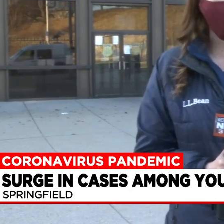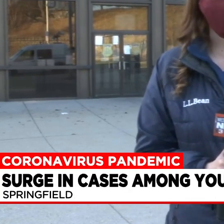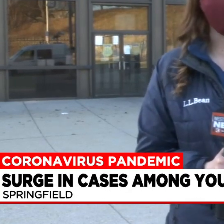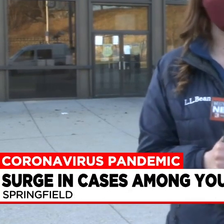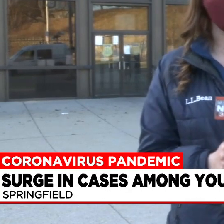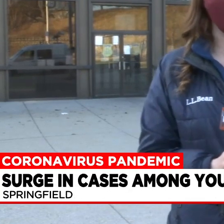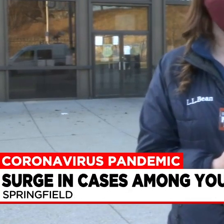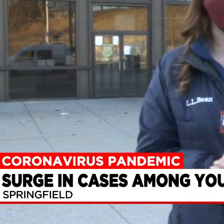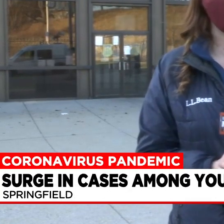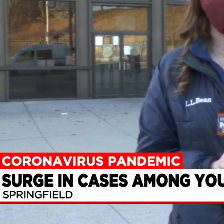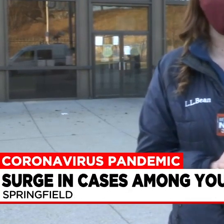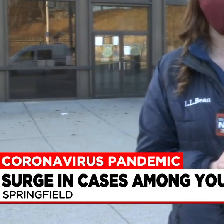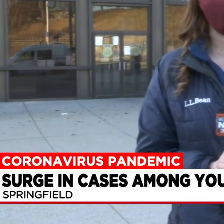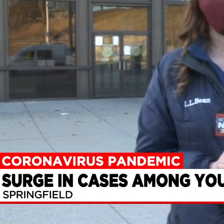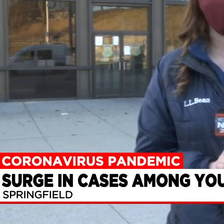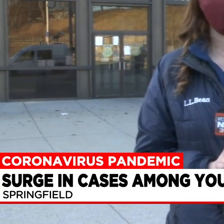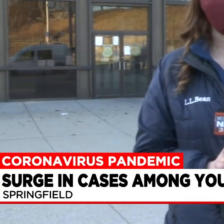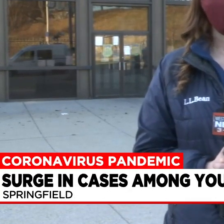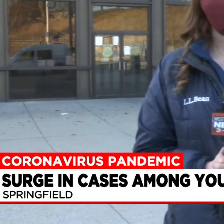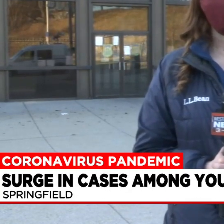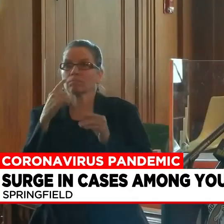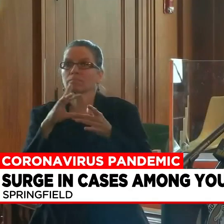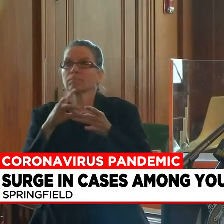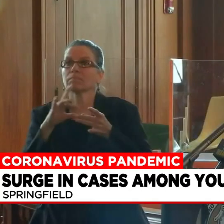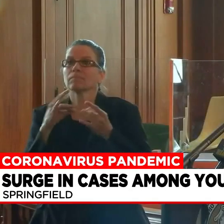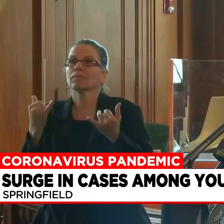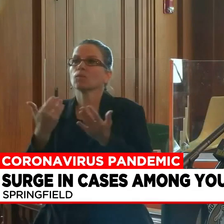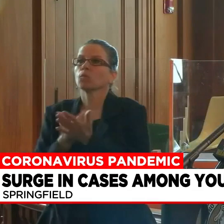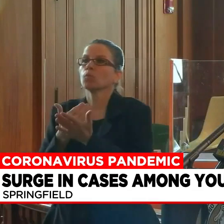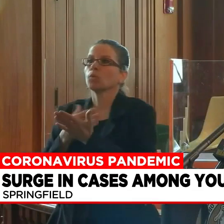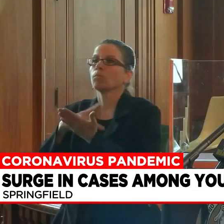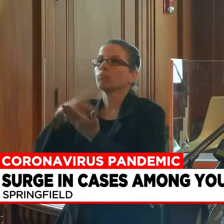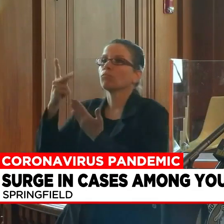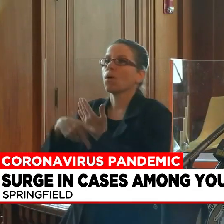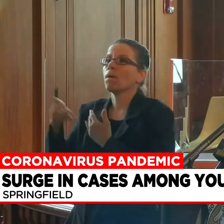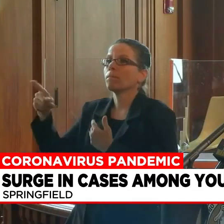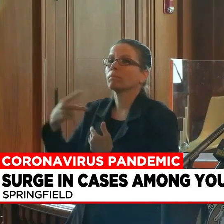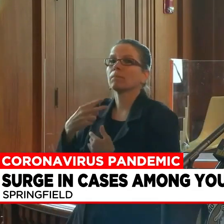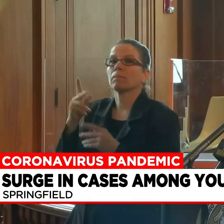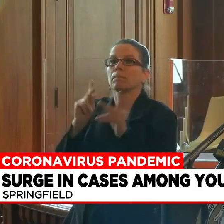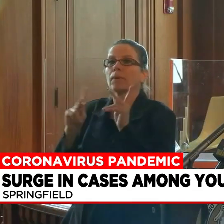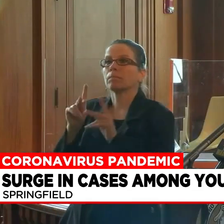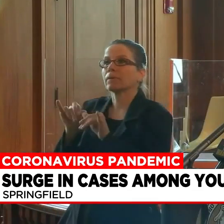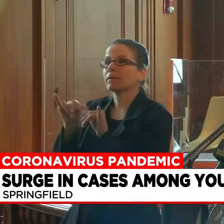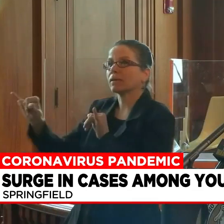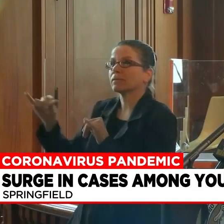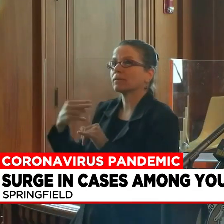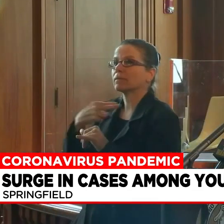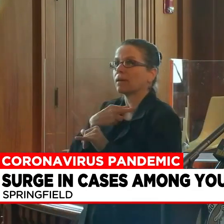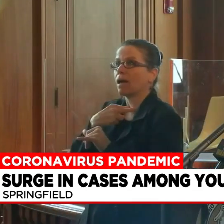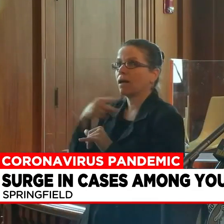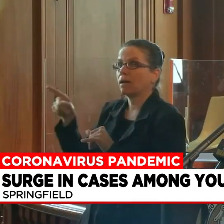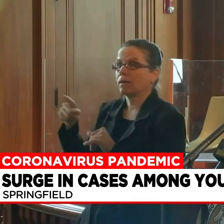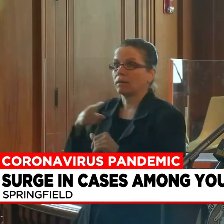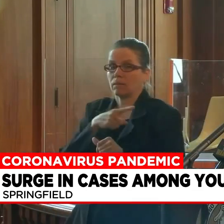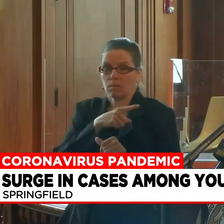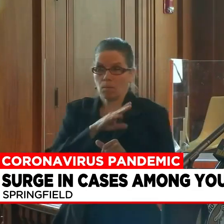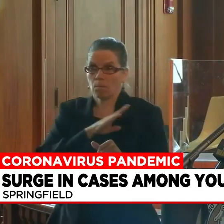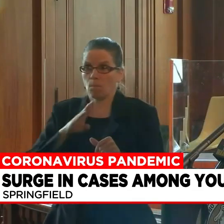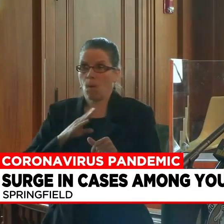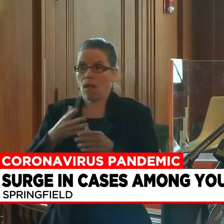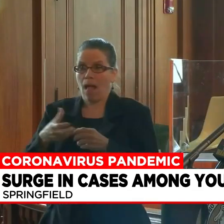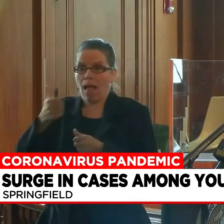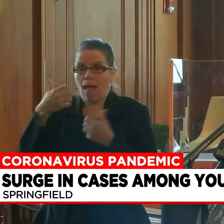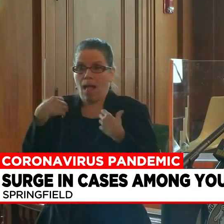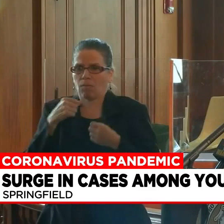who are out did not have the shot. Local health care officials say the average age for a person hospitalized with